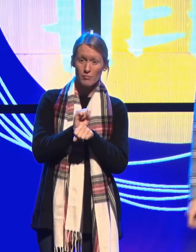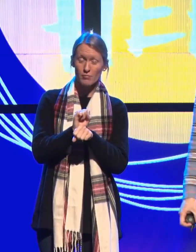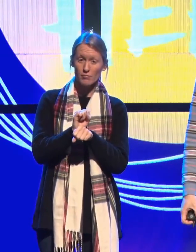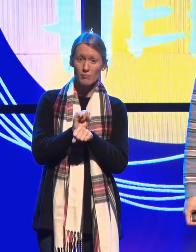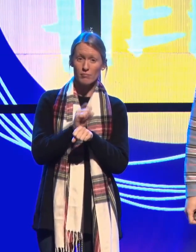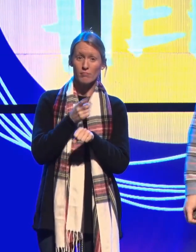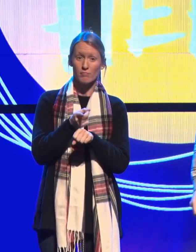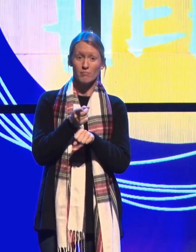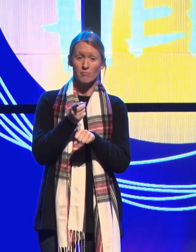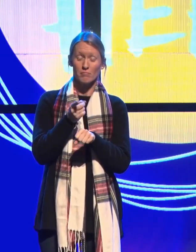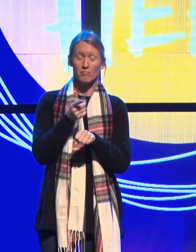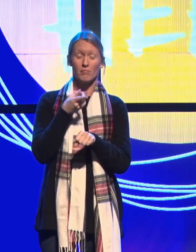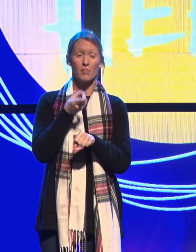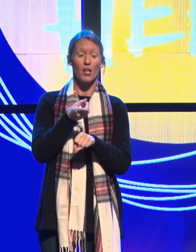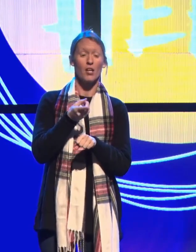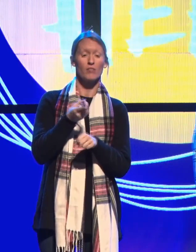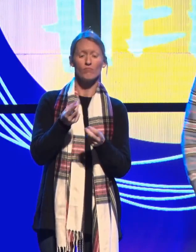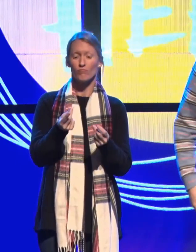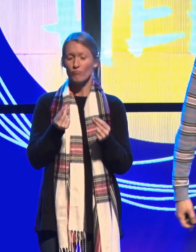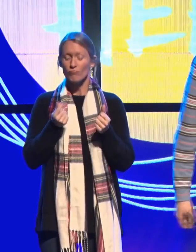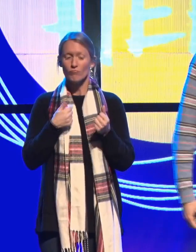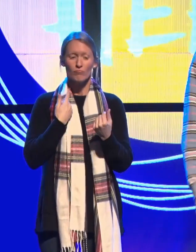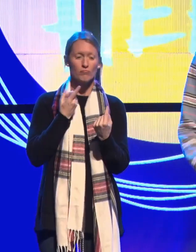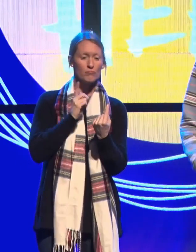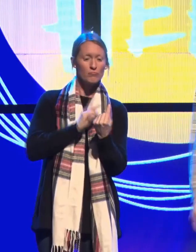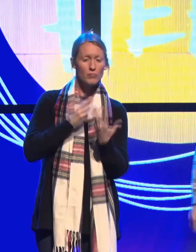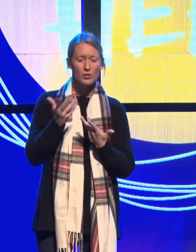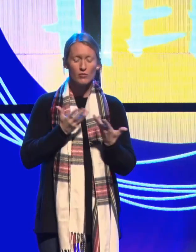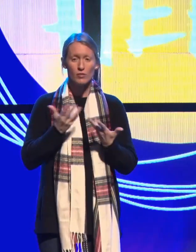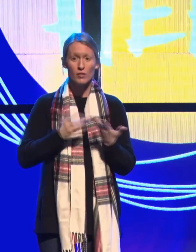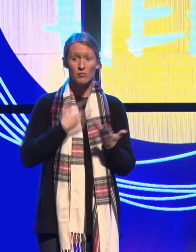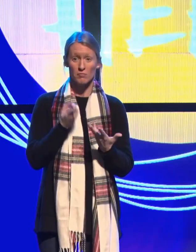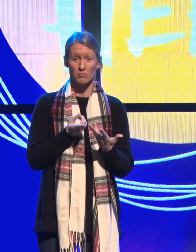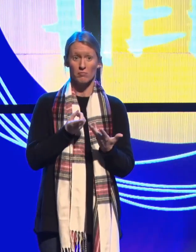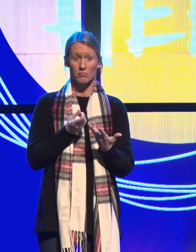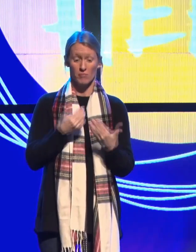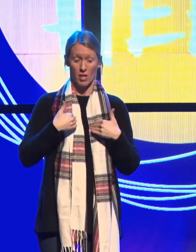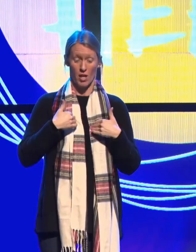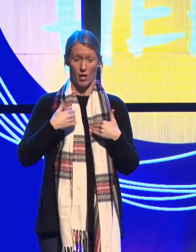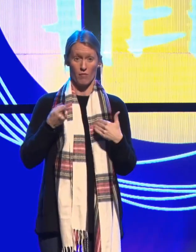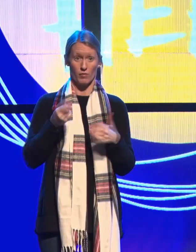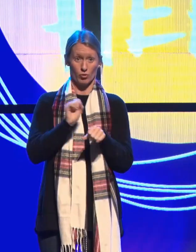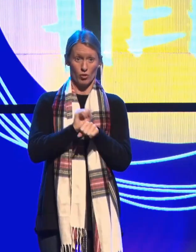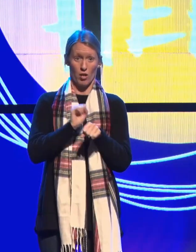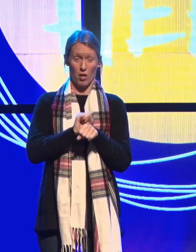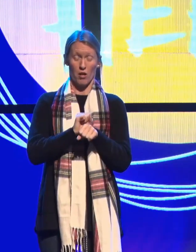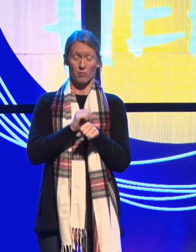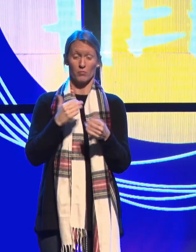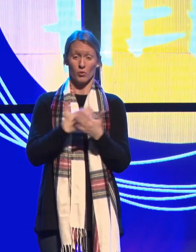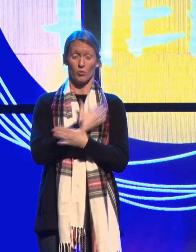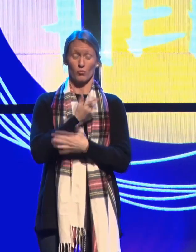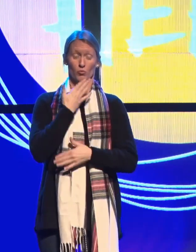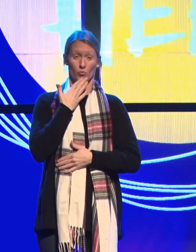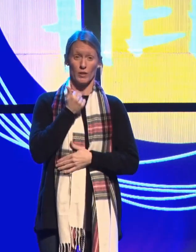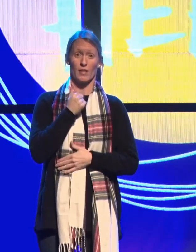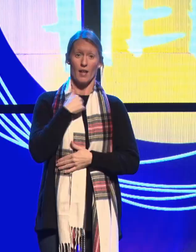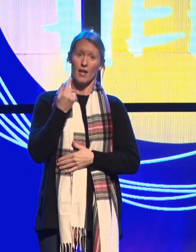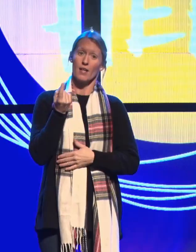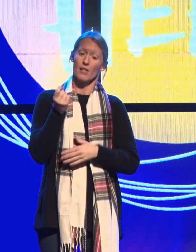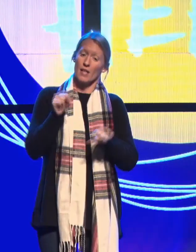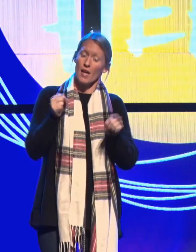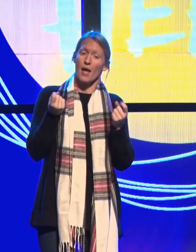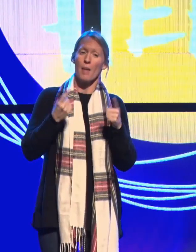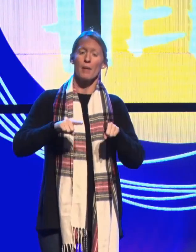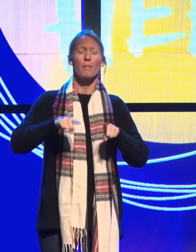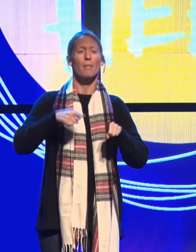happen. Like all of a sudden you're like talking to somebody and the next thing you know, you got a job and you're like, sweet, right? That can happen. Vacation